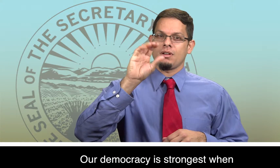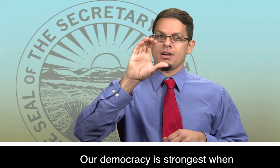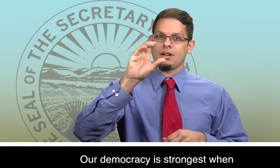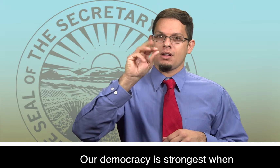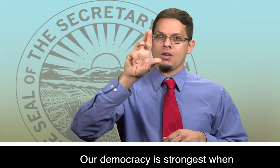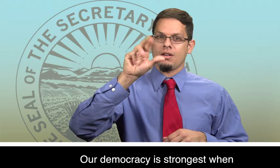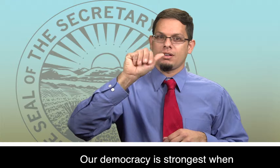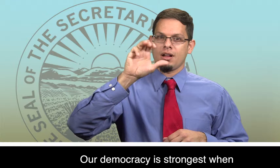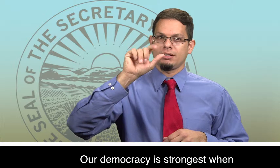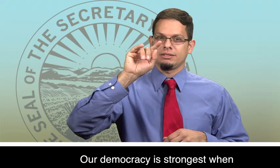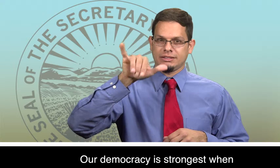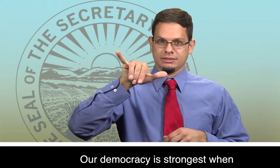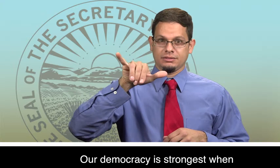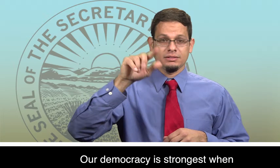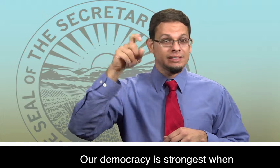when